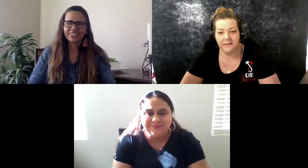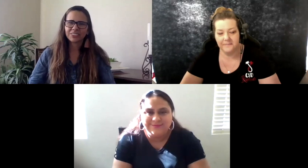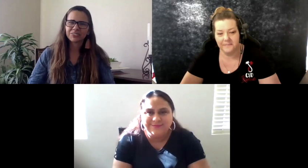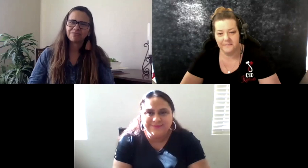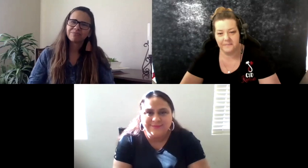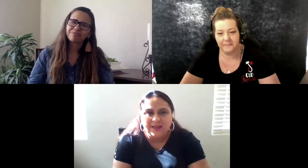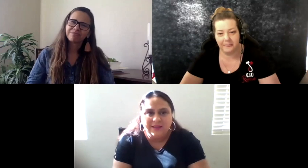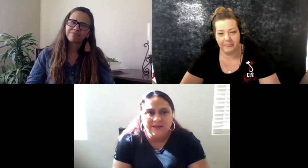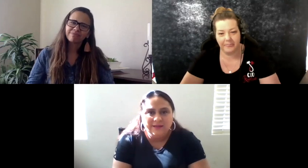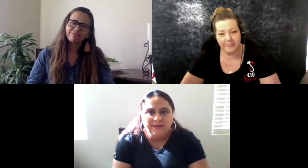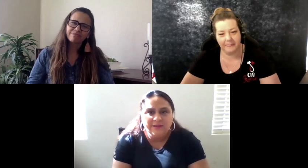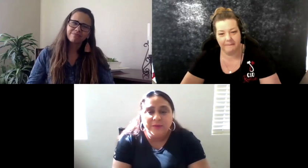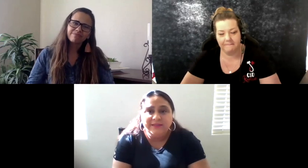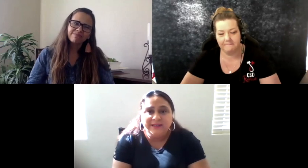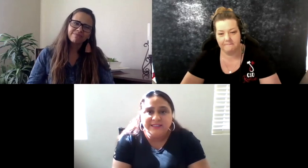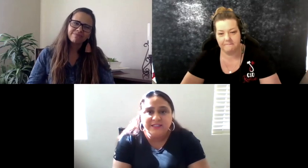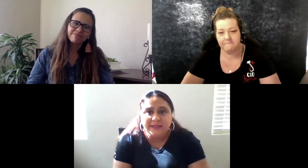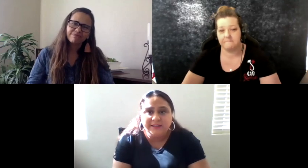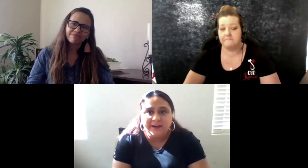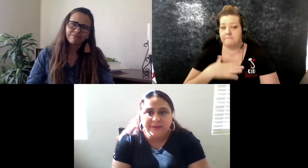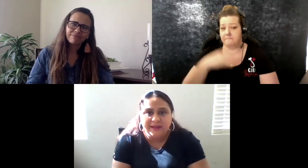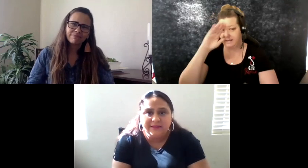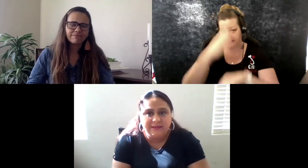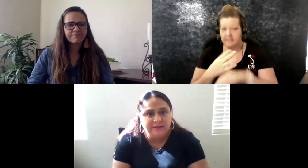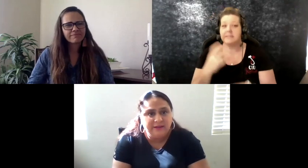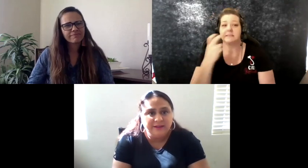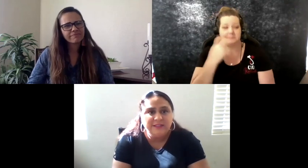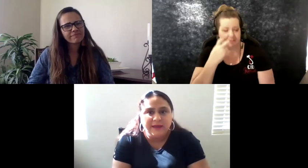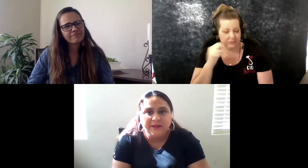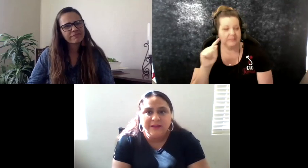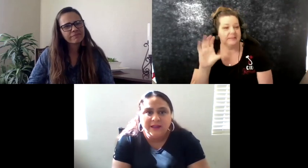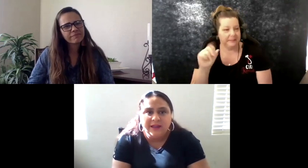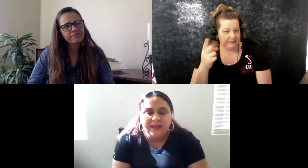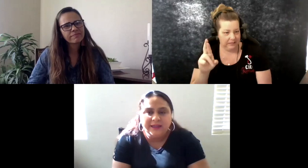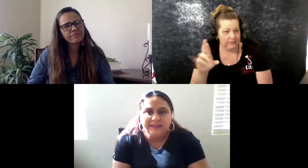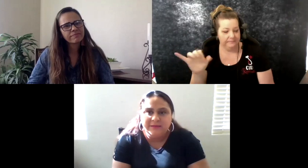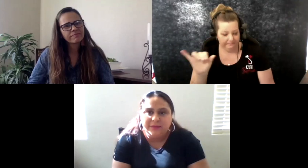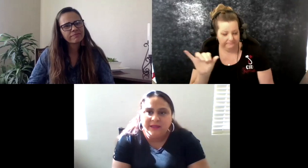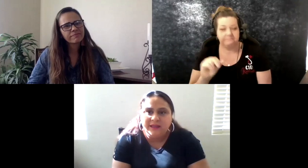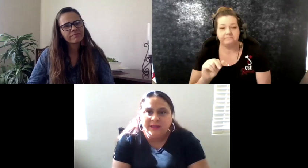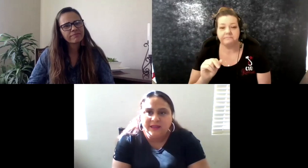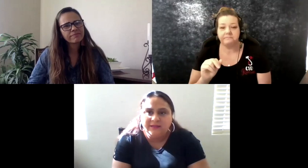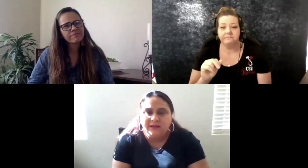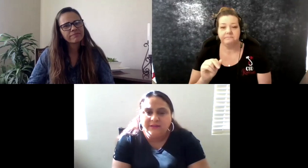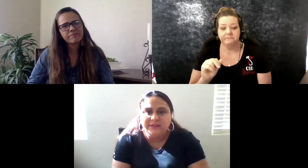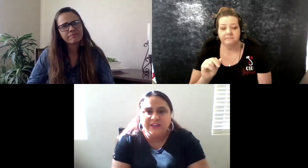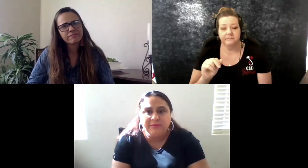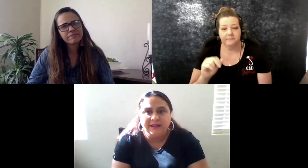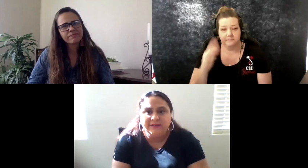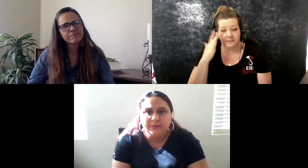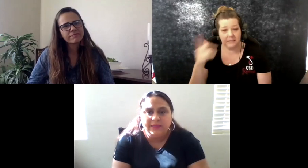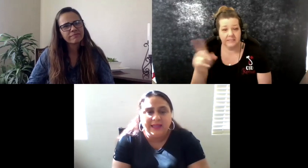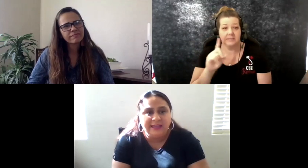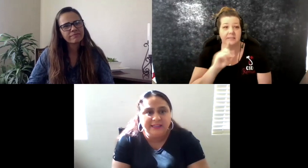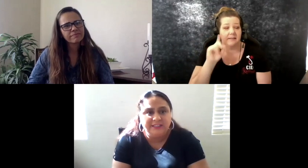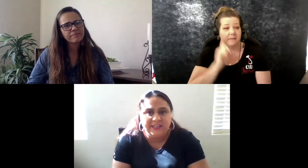Yiesell? So my son does speech therapy at CSDR as well. And being that he is also deaf